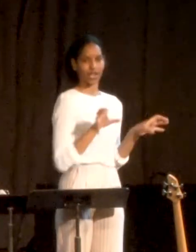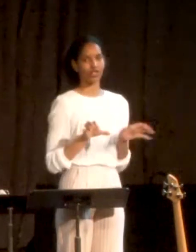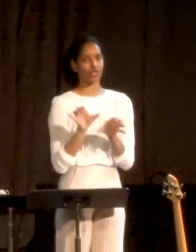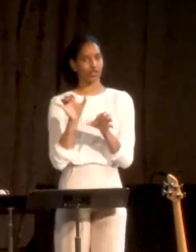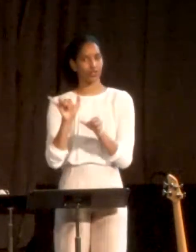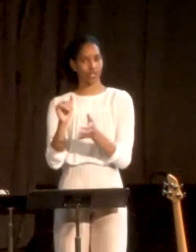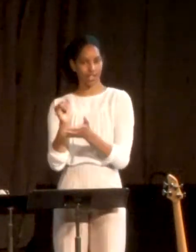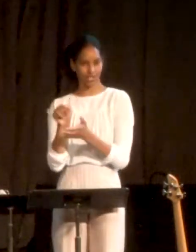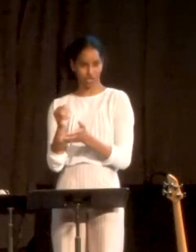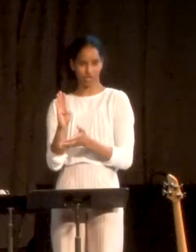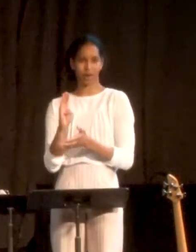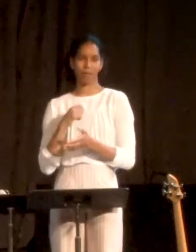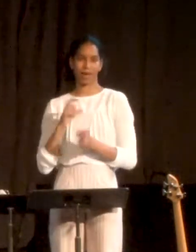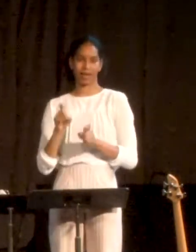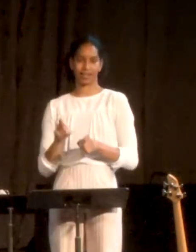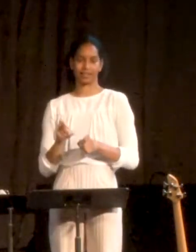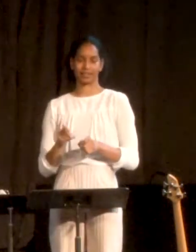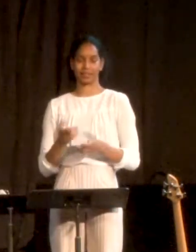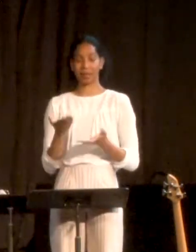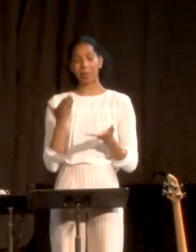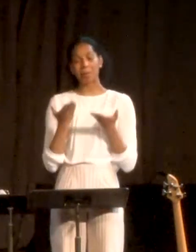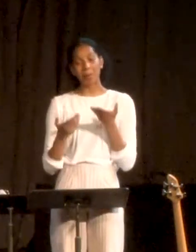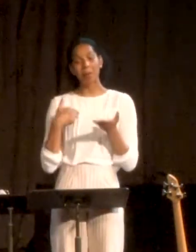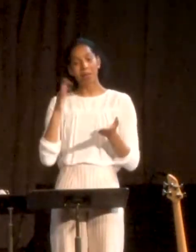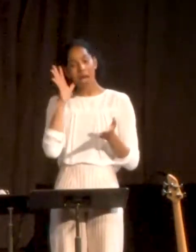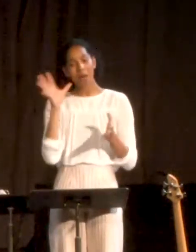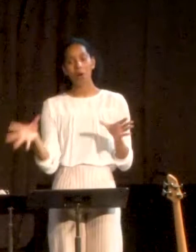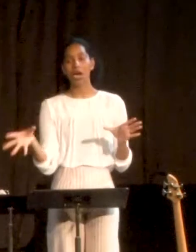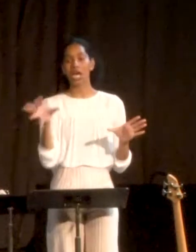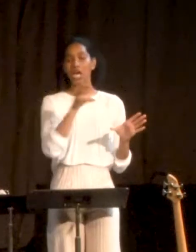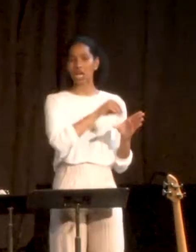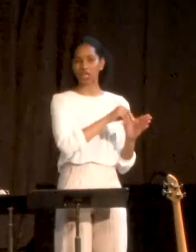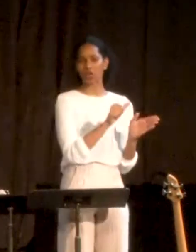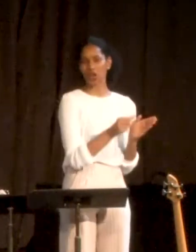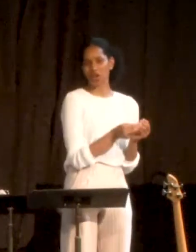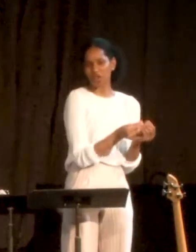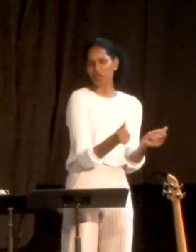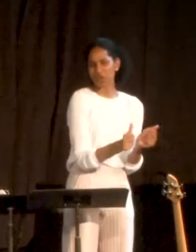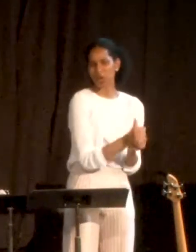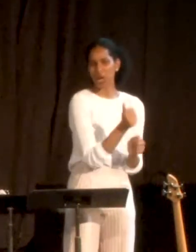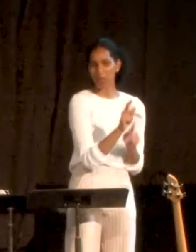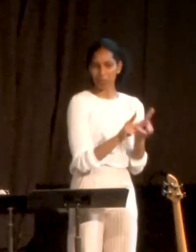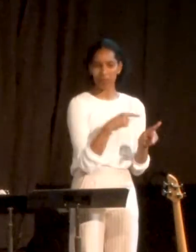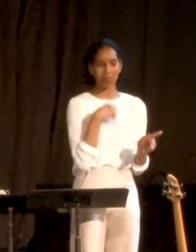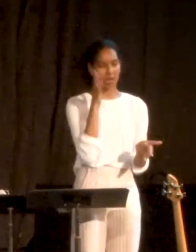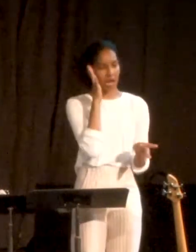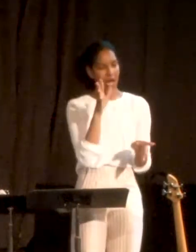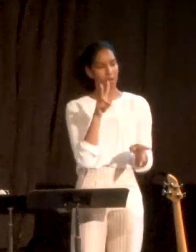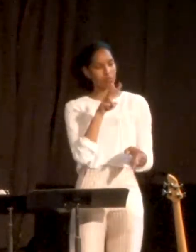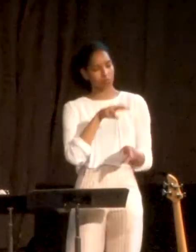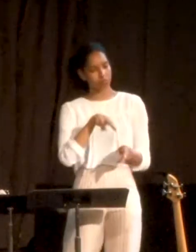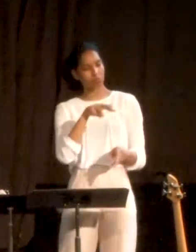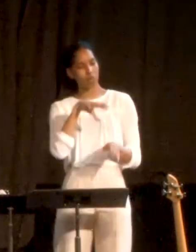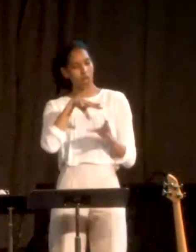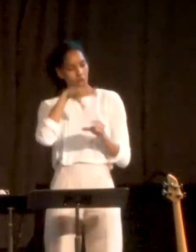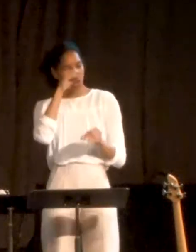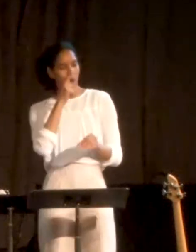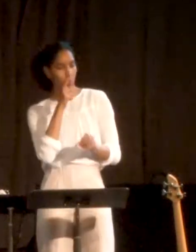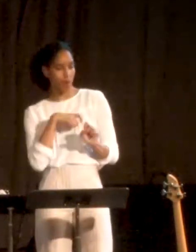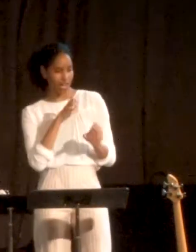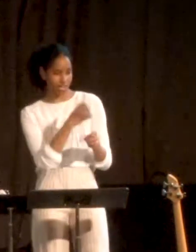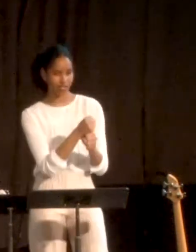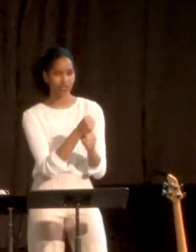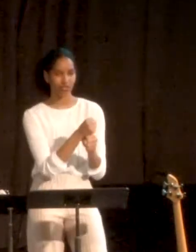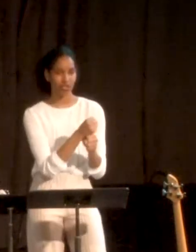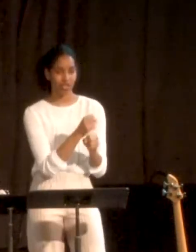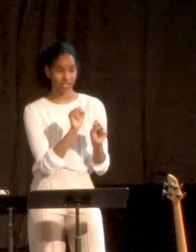I might try to include a few others from time to time, and I discover which ones I can trust to get the job done